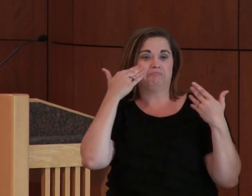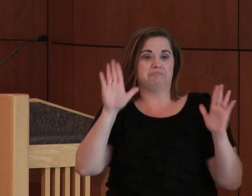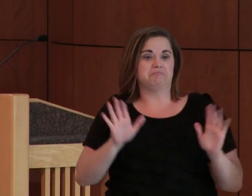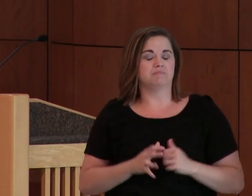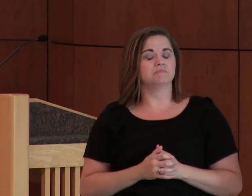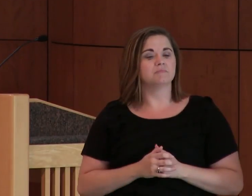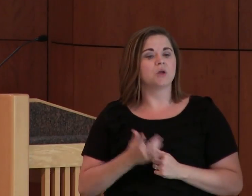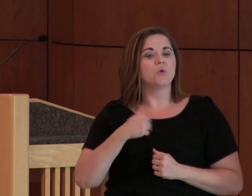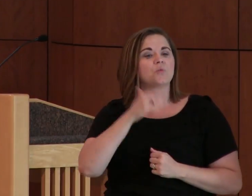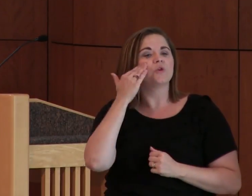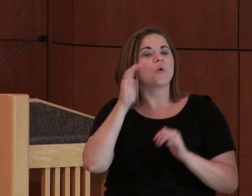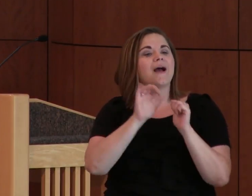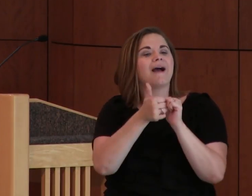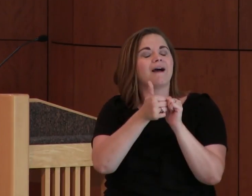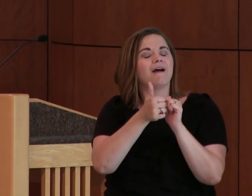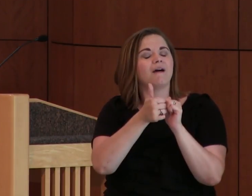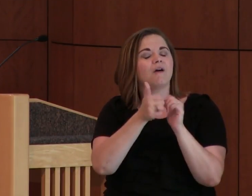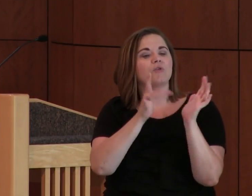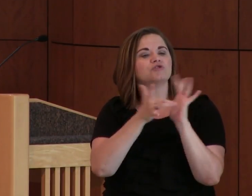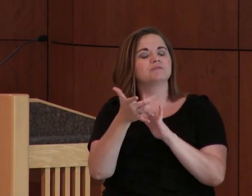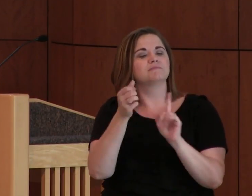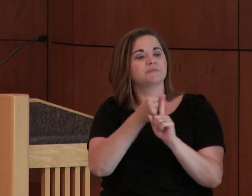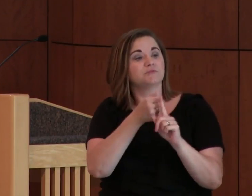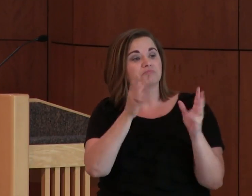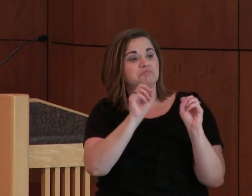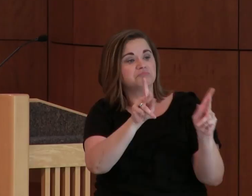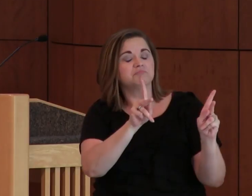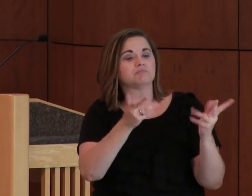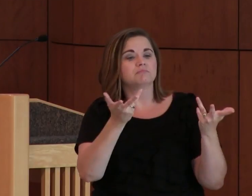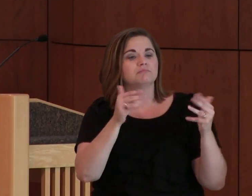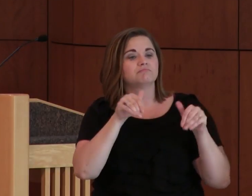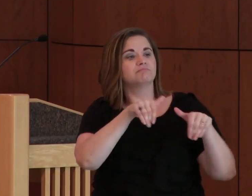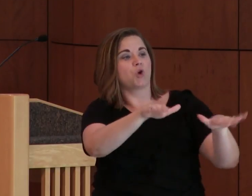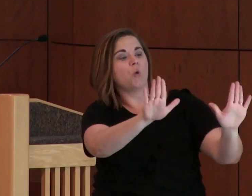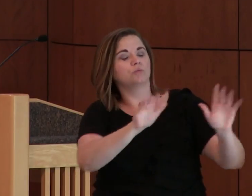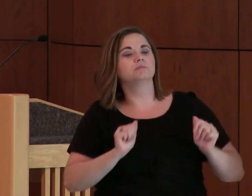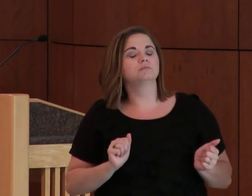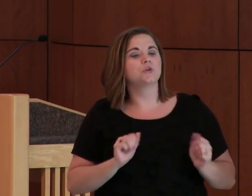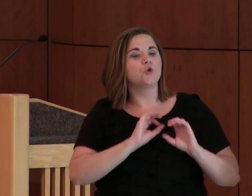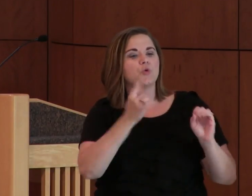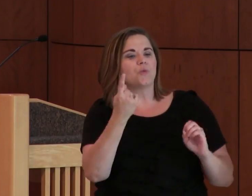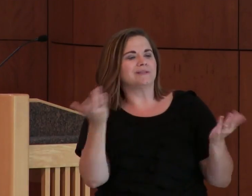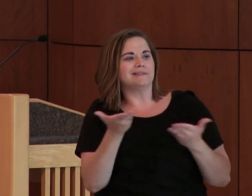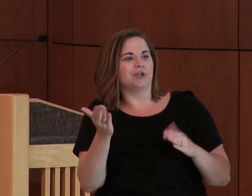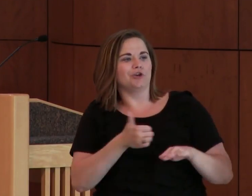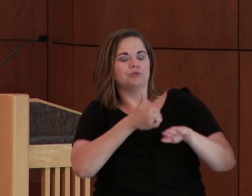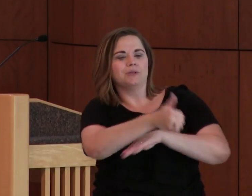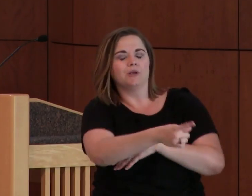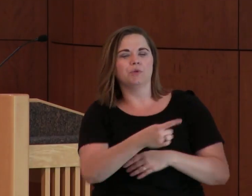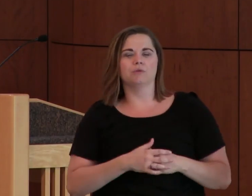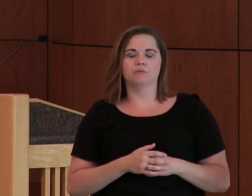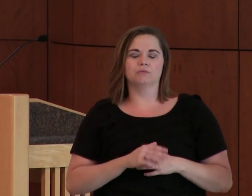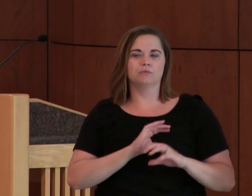Jesus sends this woman off. Who is here to condemn you? No one, Lord. Then neither do